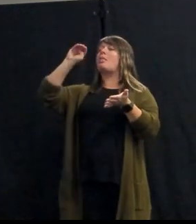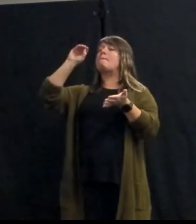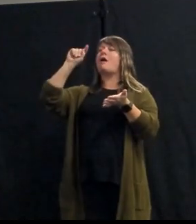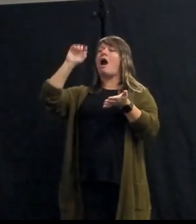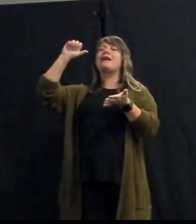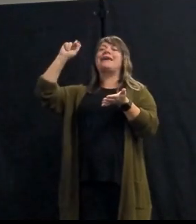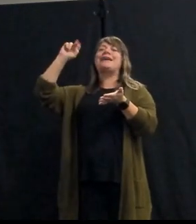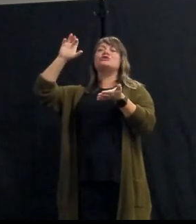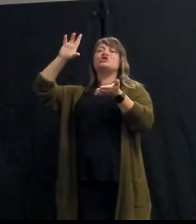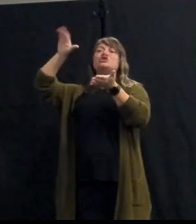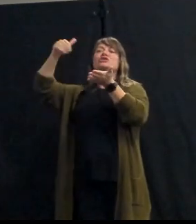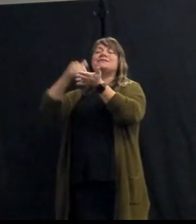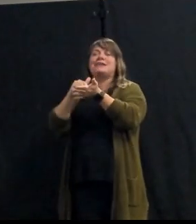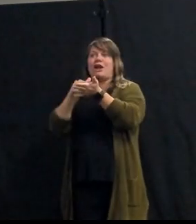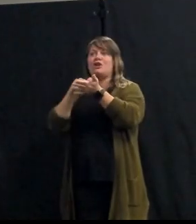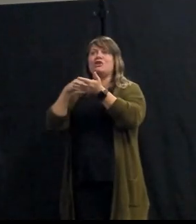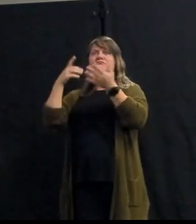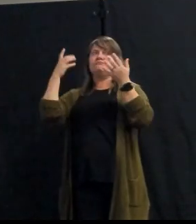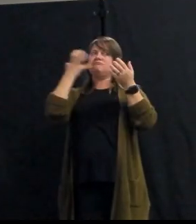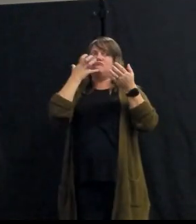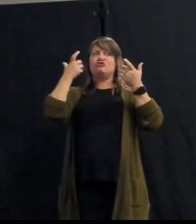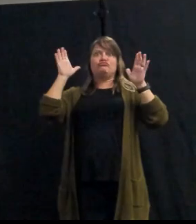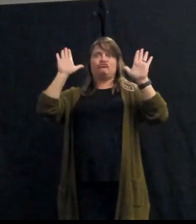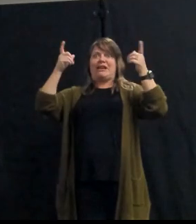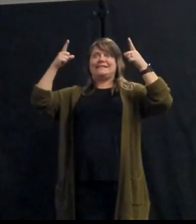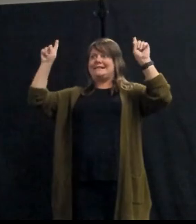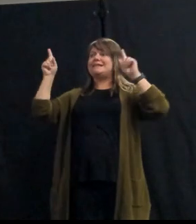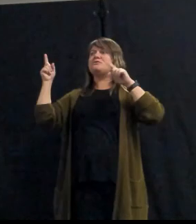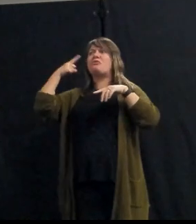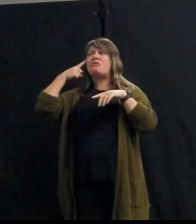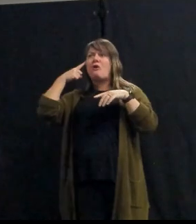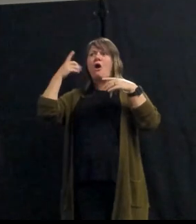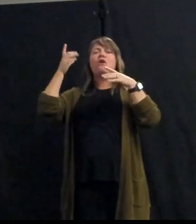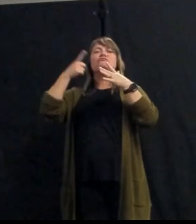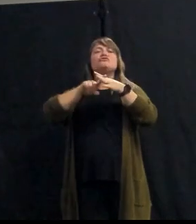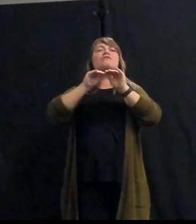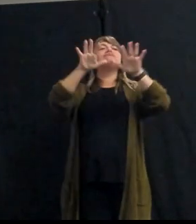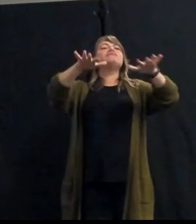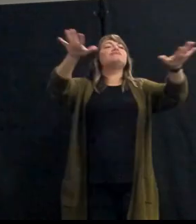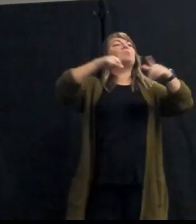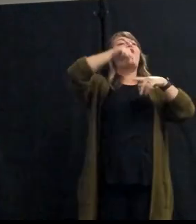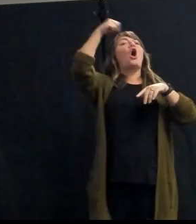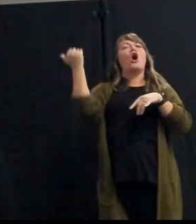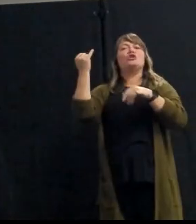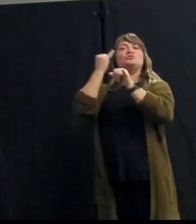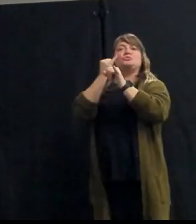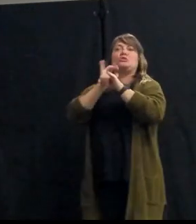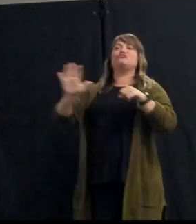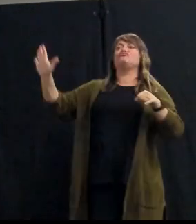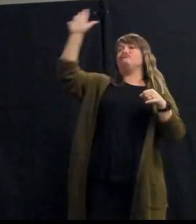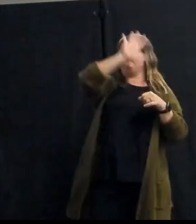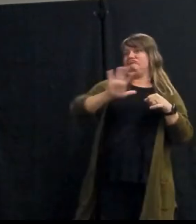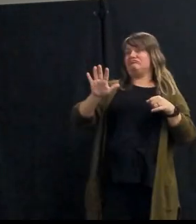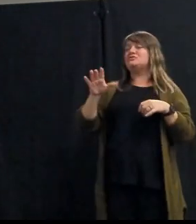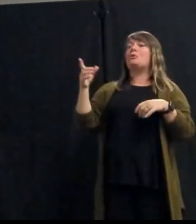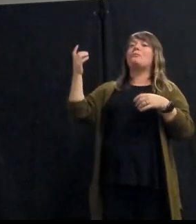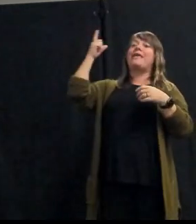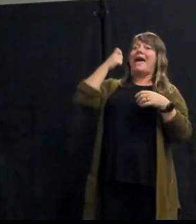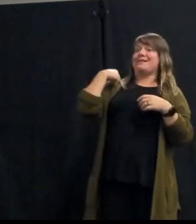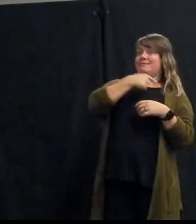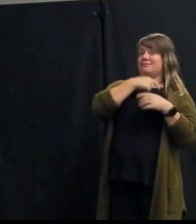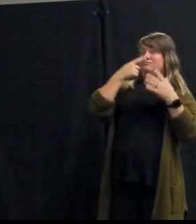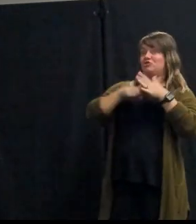and the Wilmot Cancer Institute. It's a collaborative effort. It was very, very successful, and